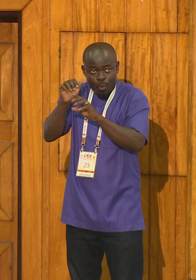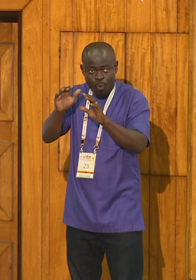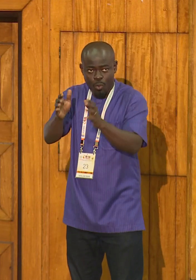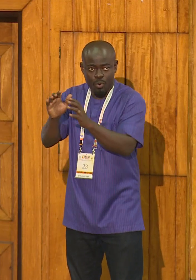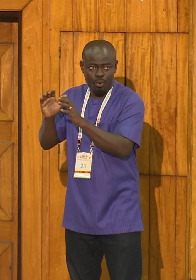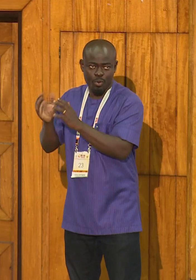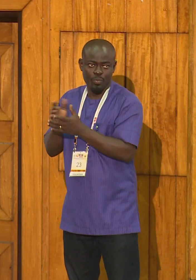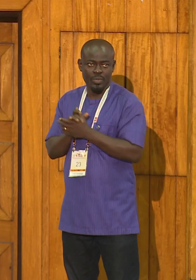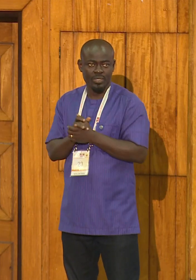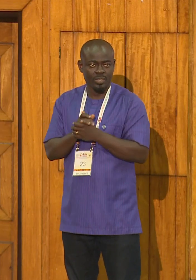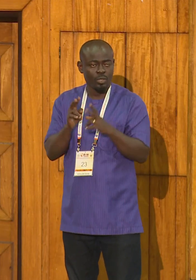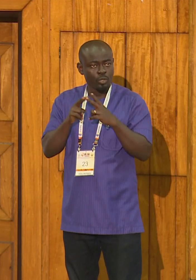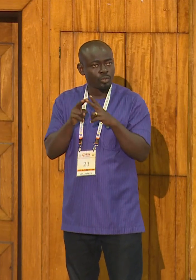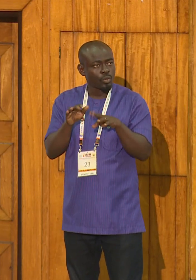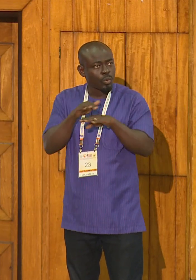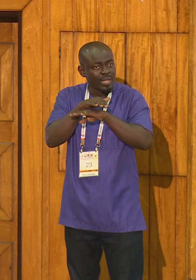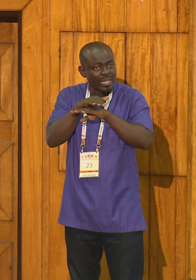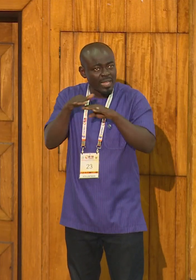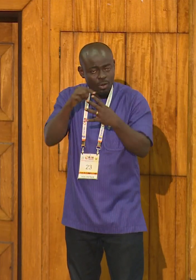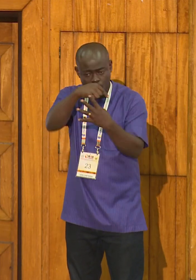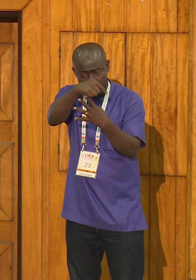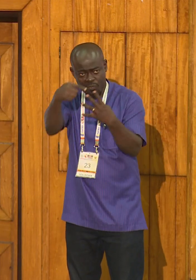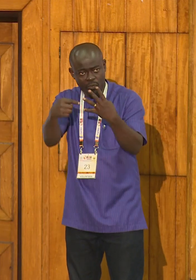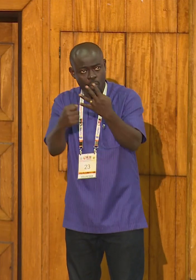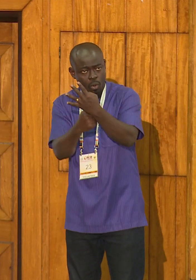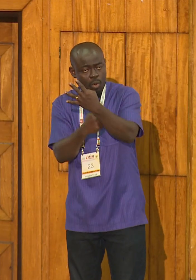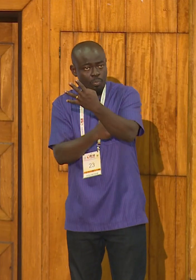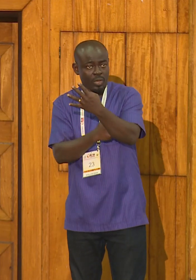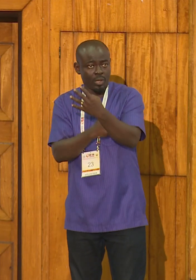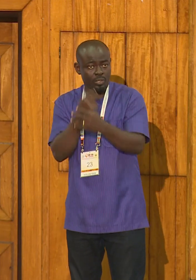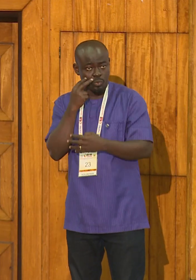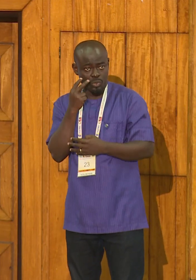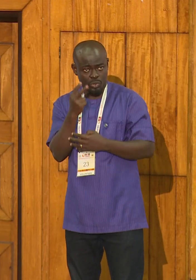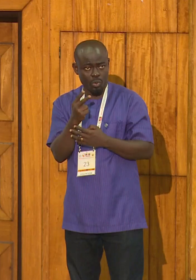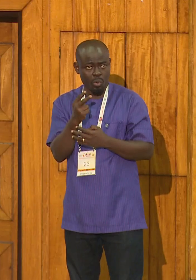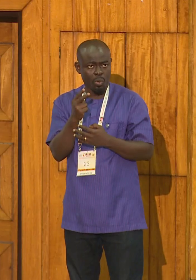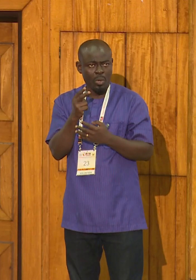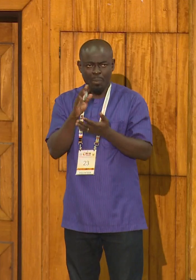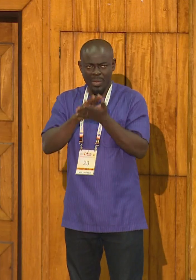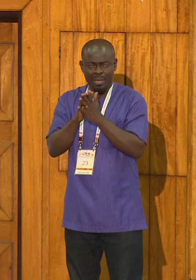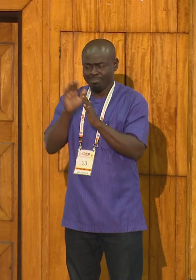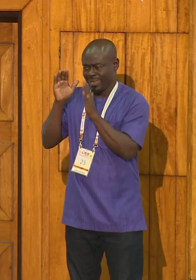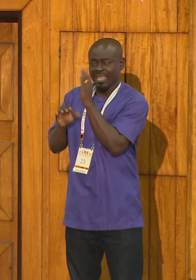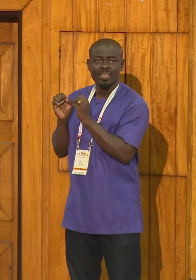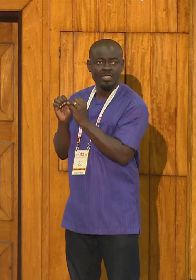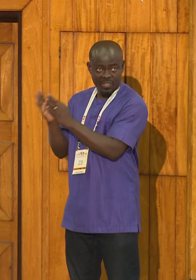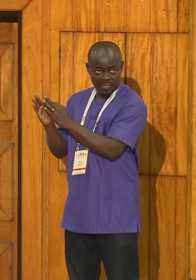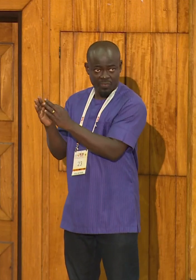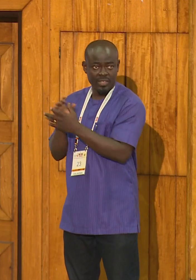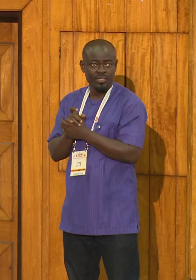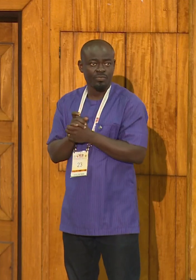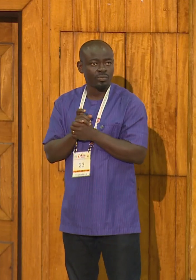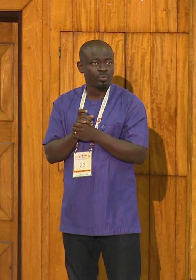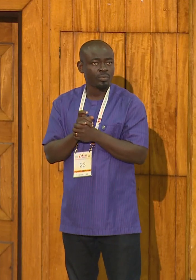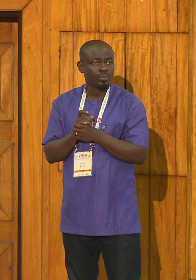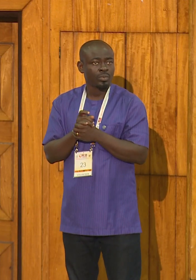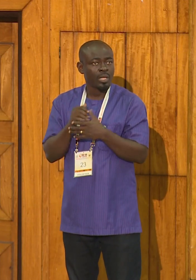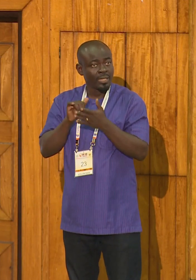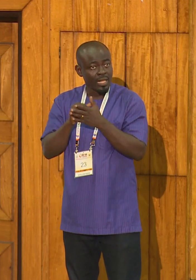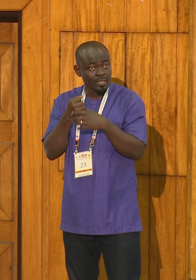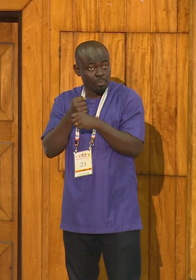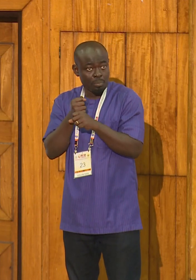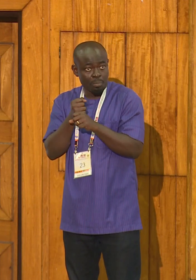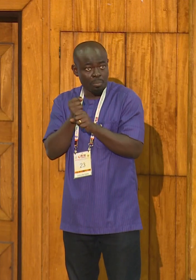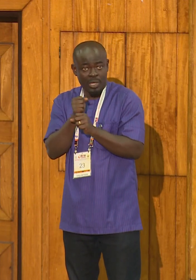communities. So none of the 4 pillars we found to be less effective, hence us ensuring that